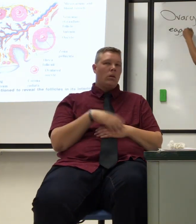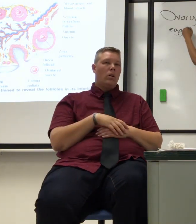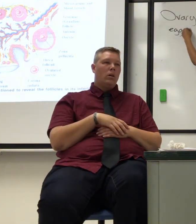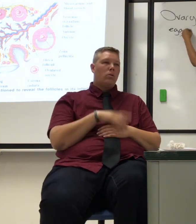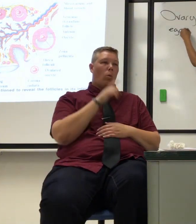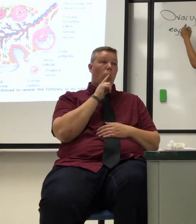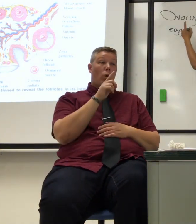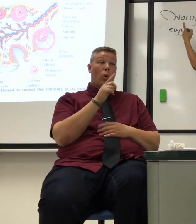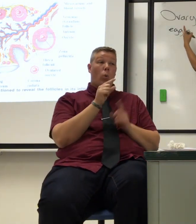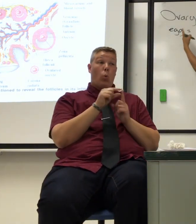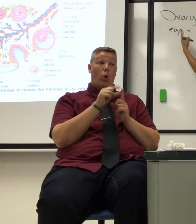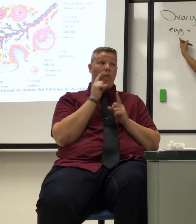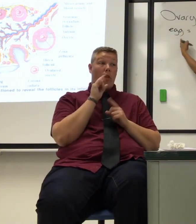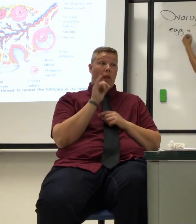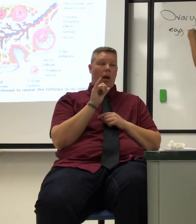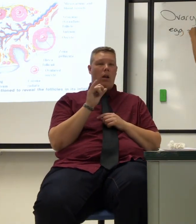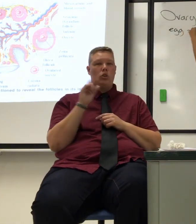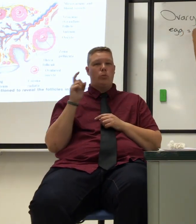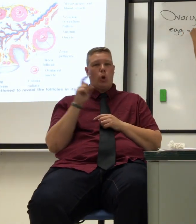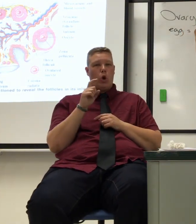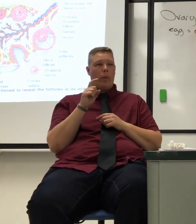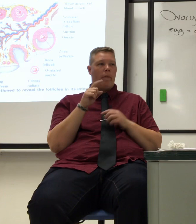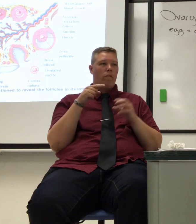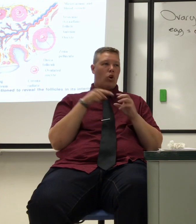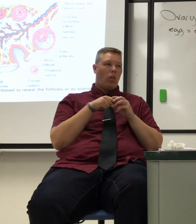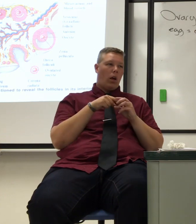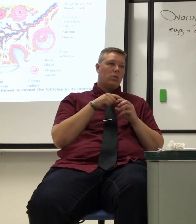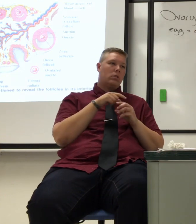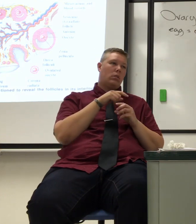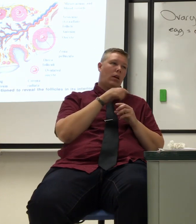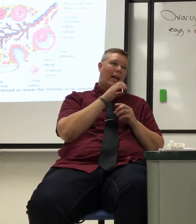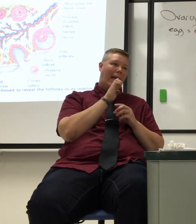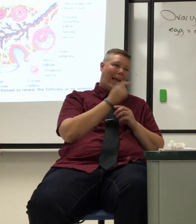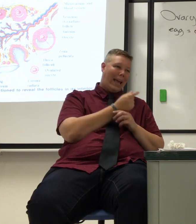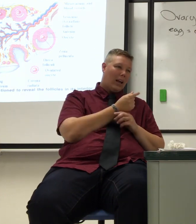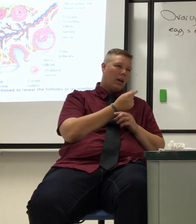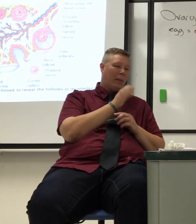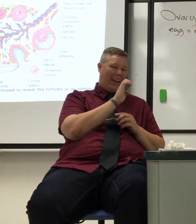real word for that, the cells that become eggs, are oogonium.